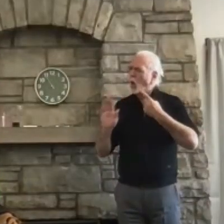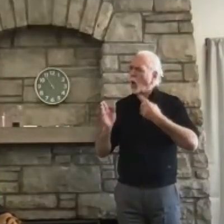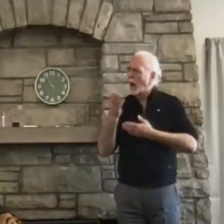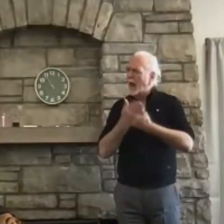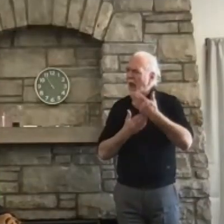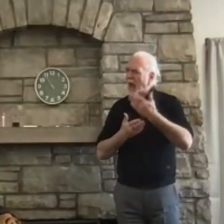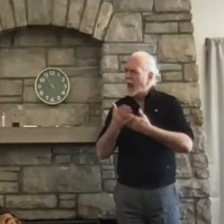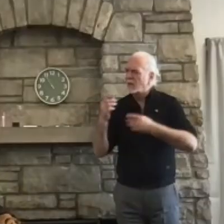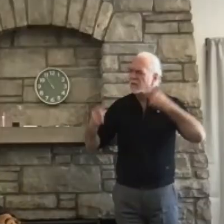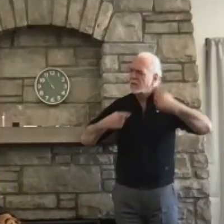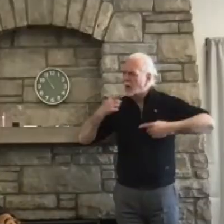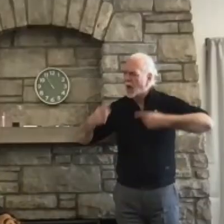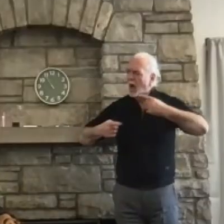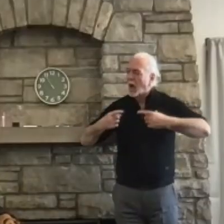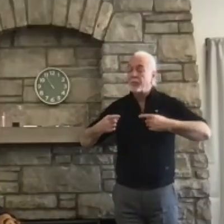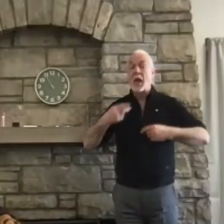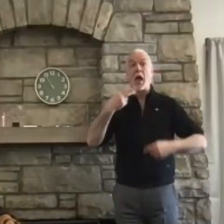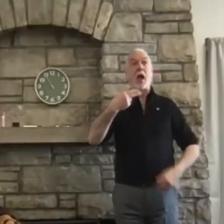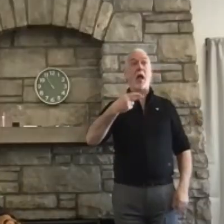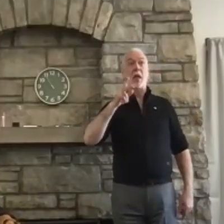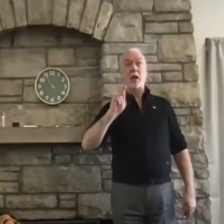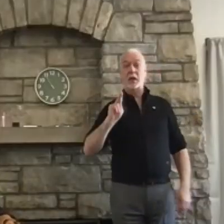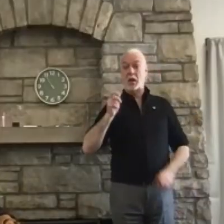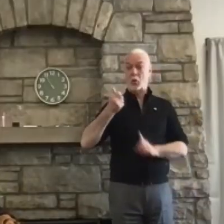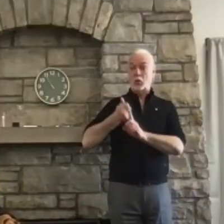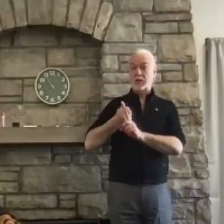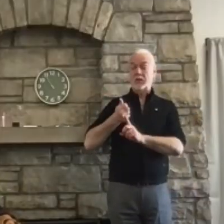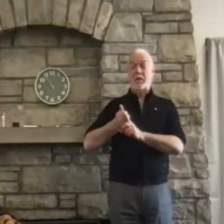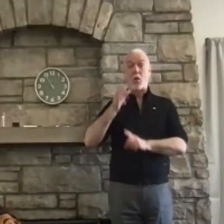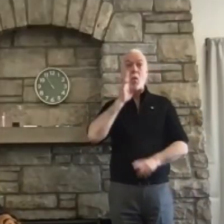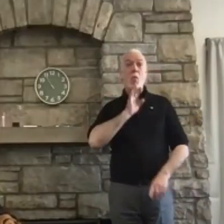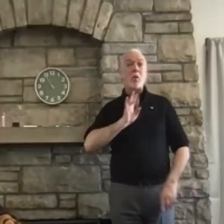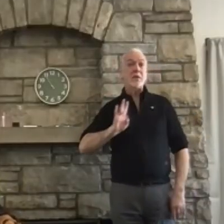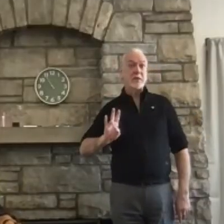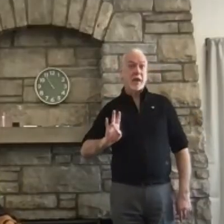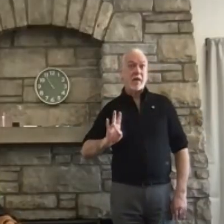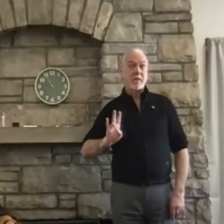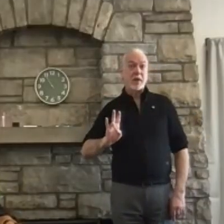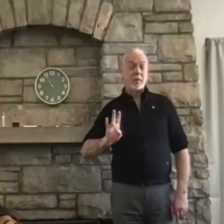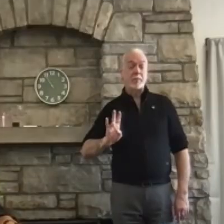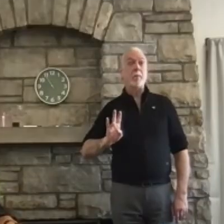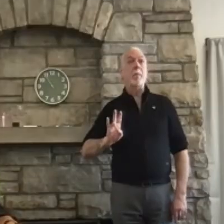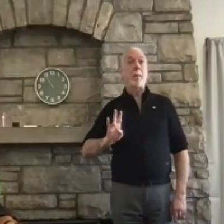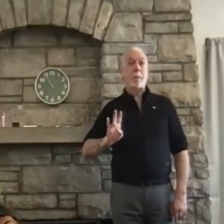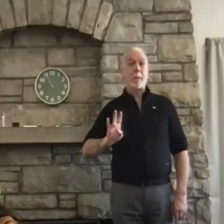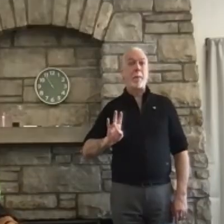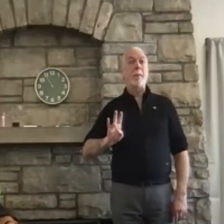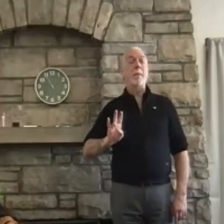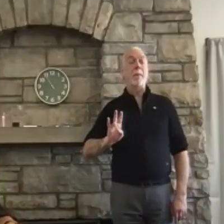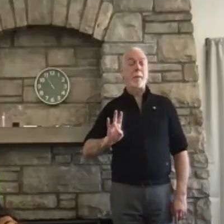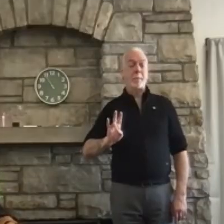By the time Helen was 7, she had invited